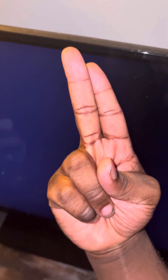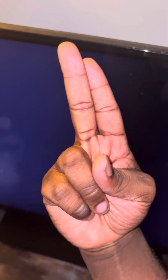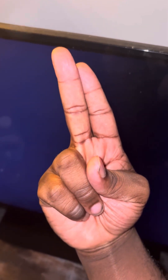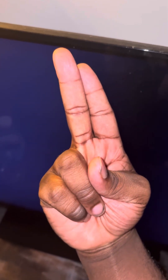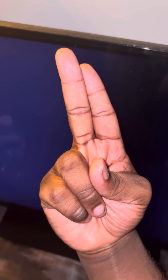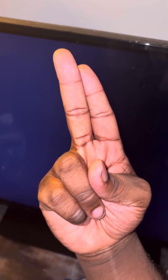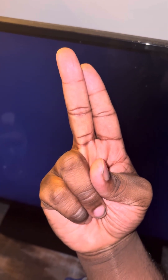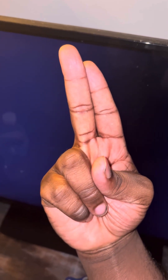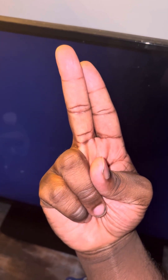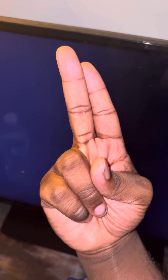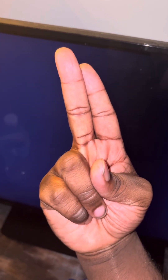U,